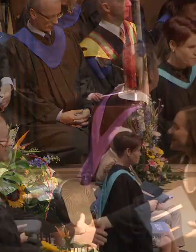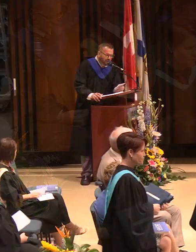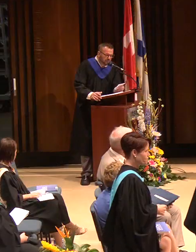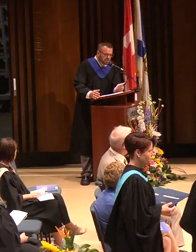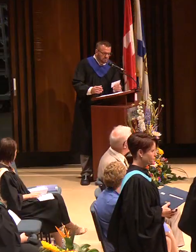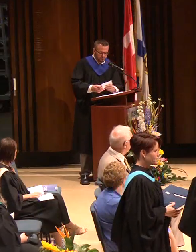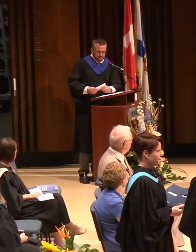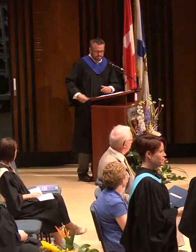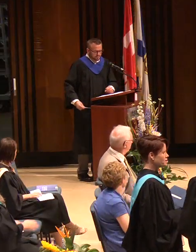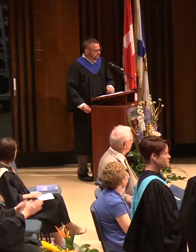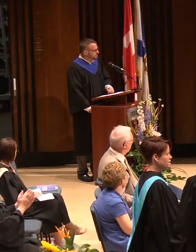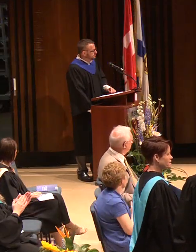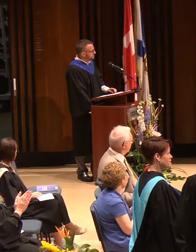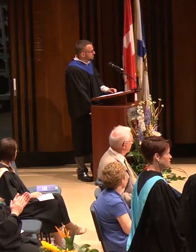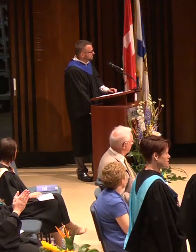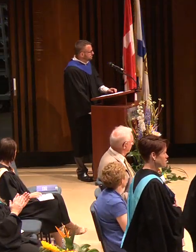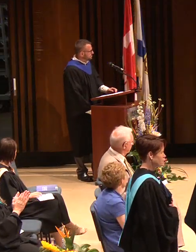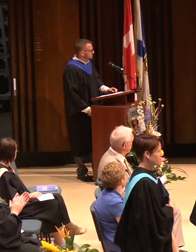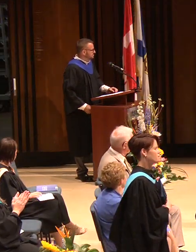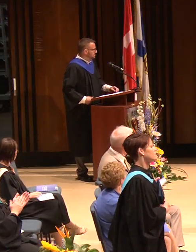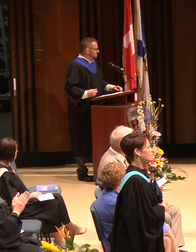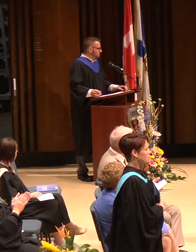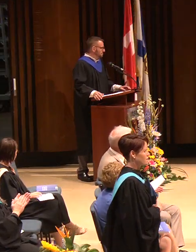Casey Spears.